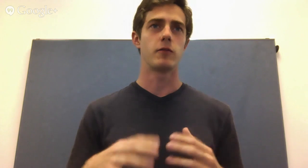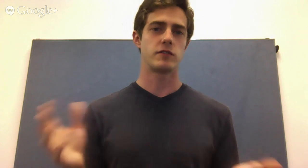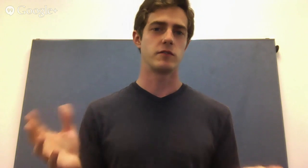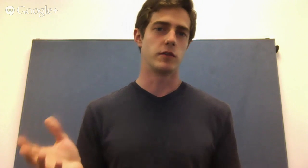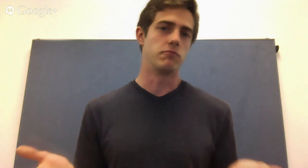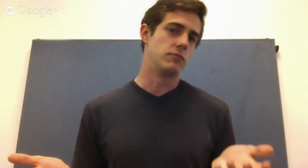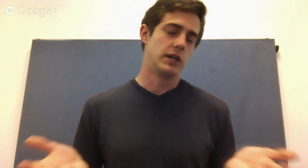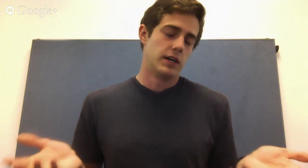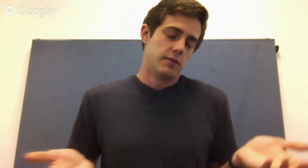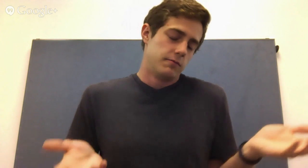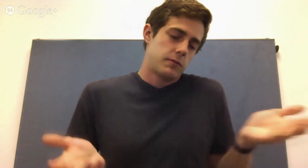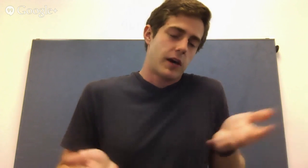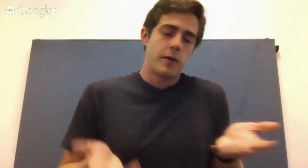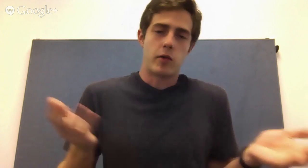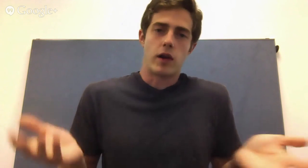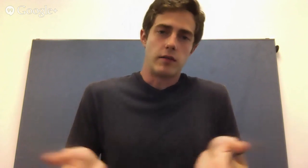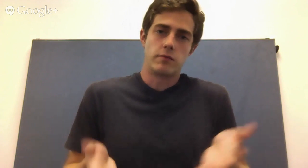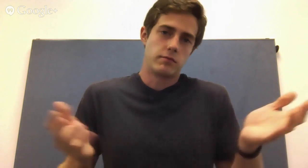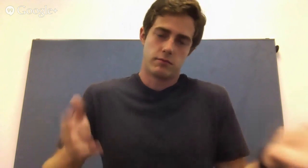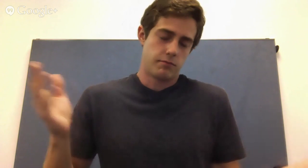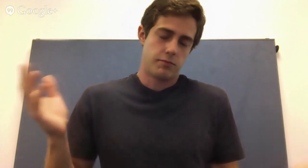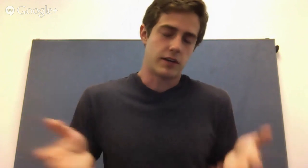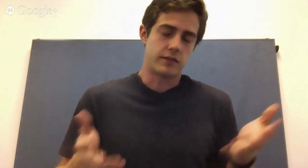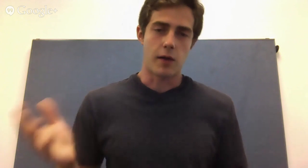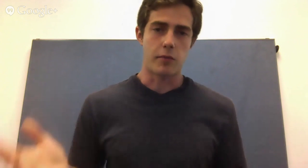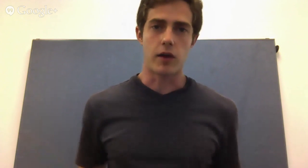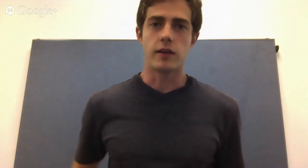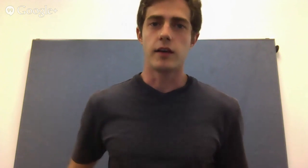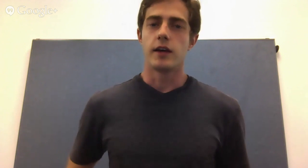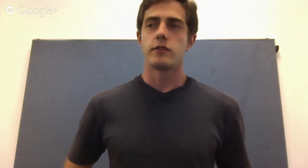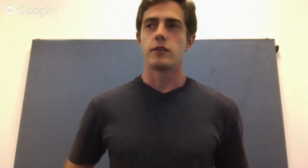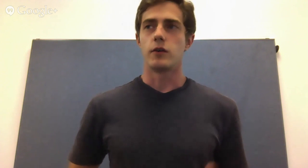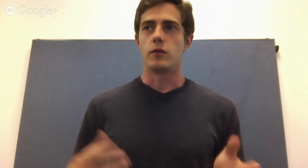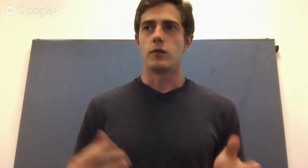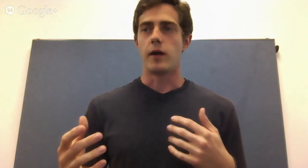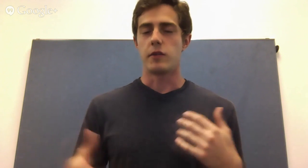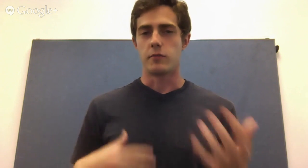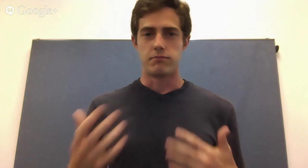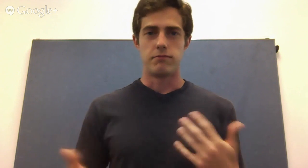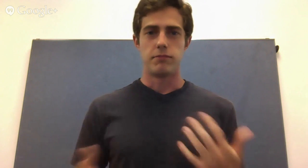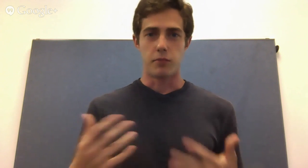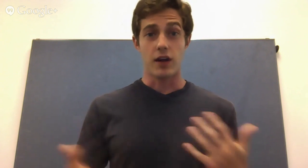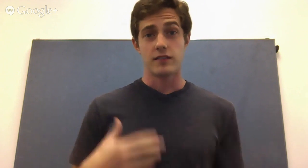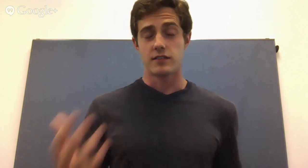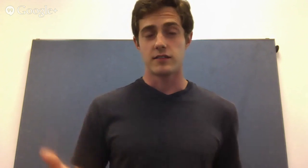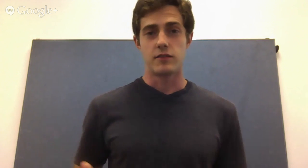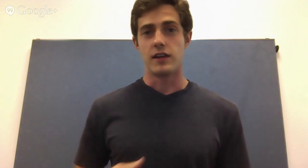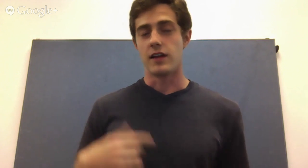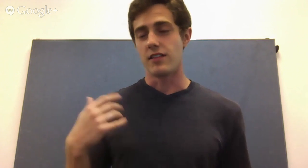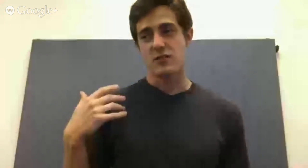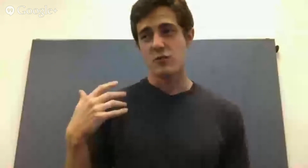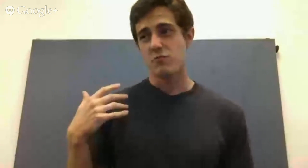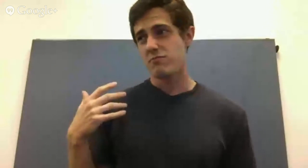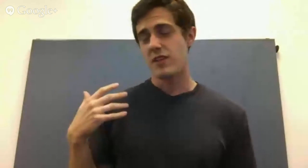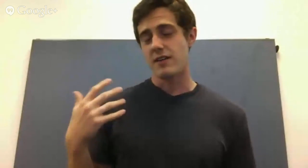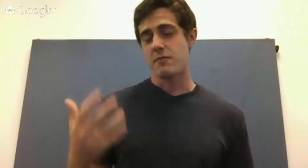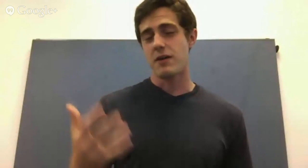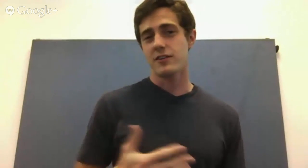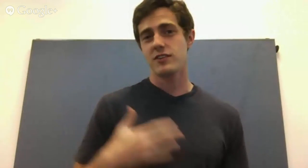rest of them, copyright, because copyright. So I'm going to be practicing stuff today that might actually